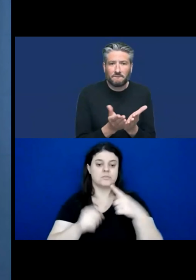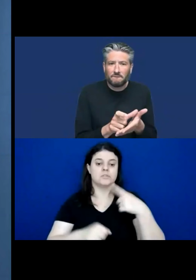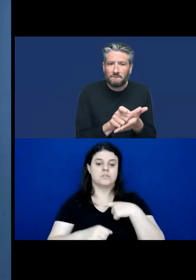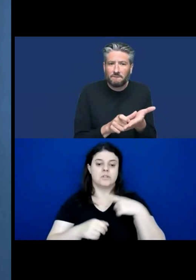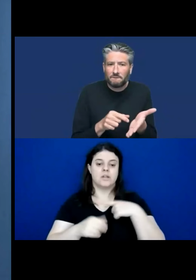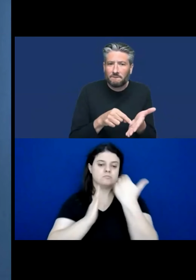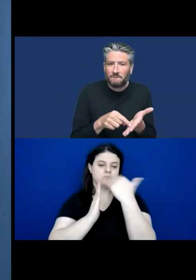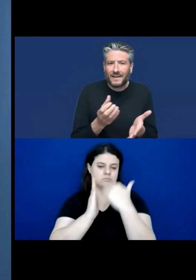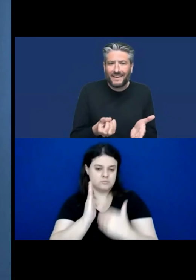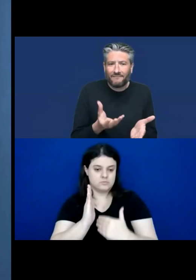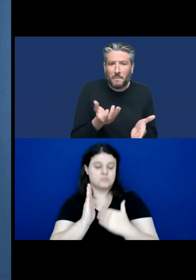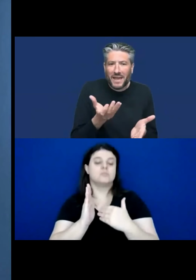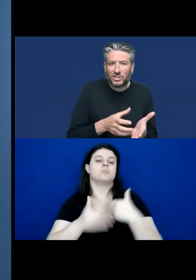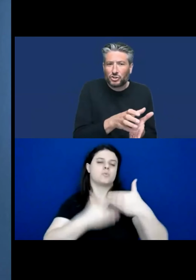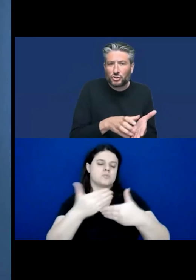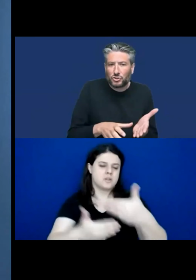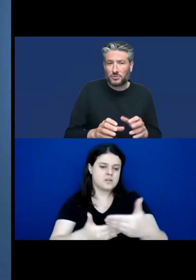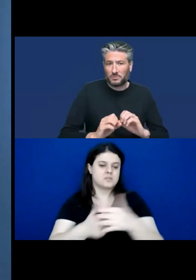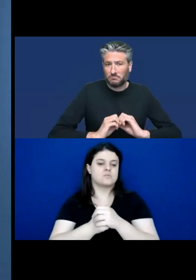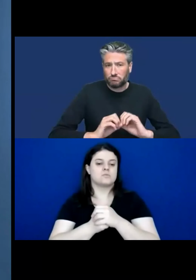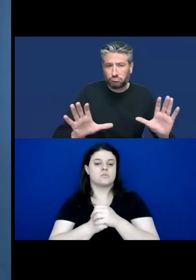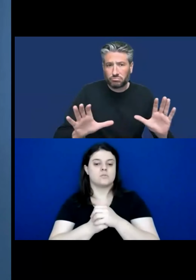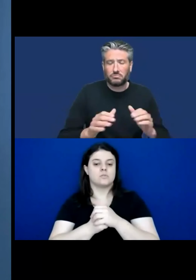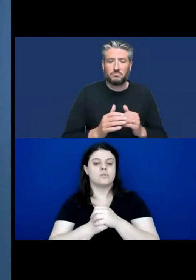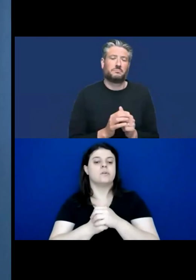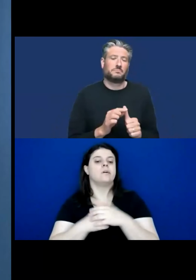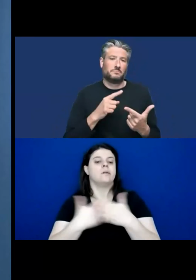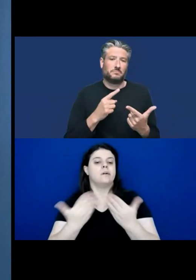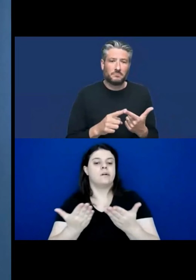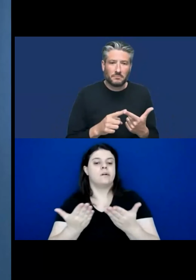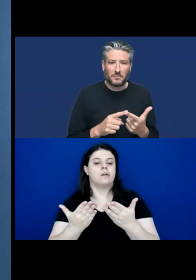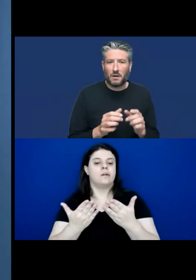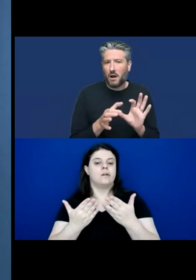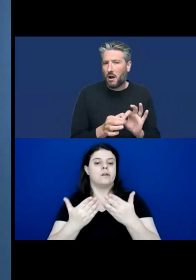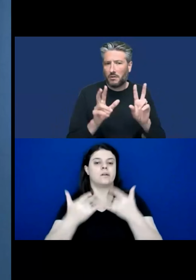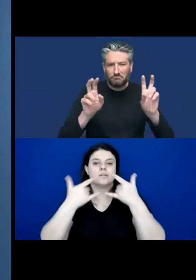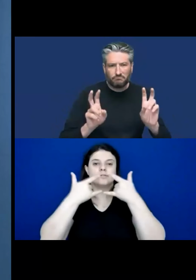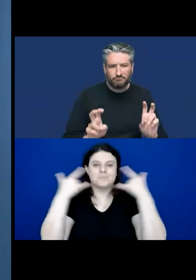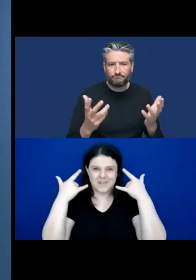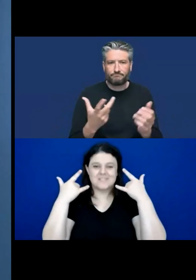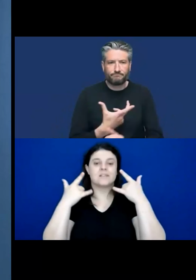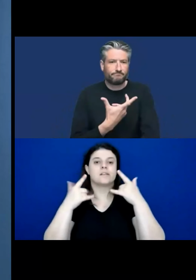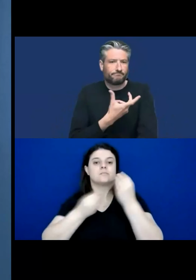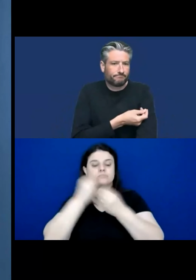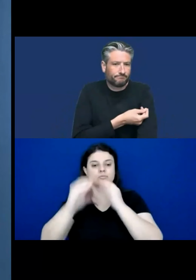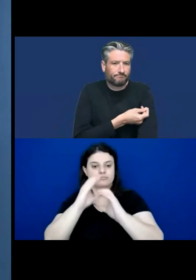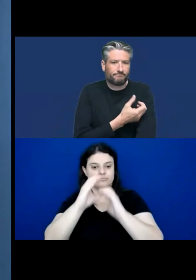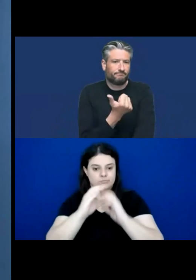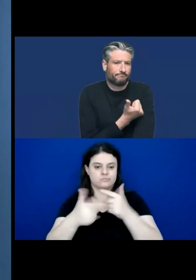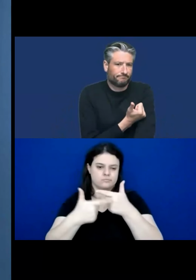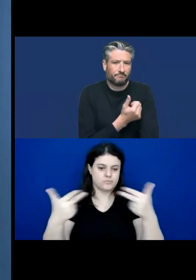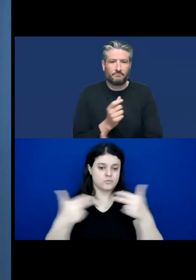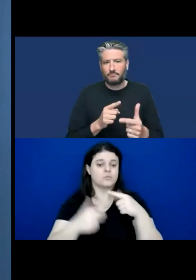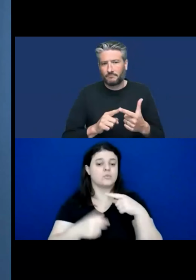to vaccination process, face masks, communication. In some countries we have